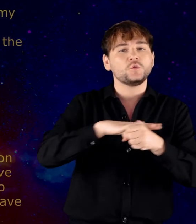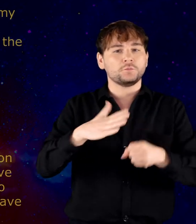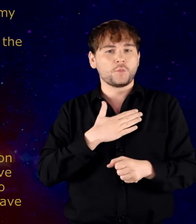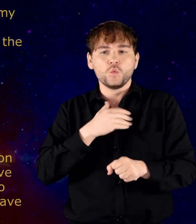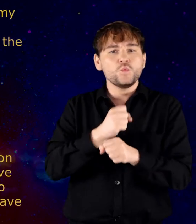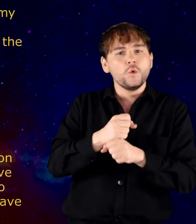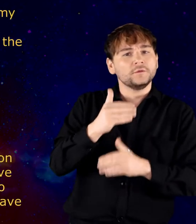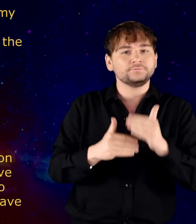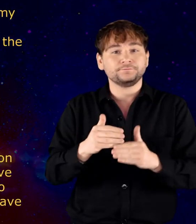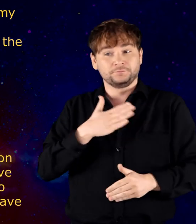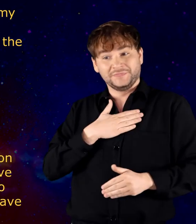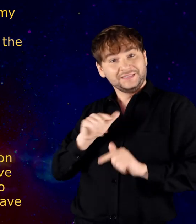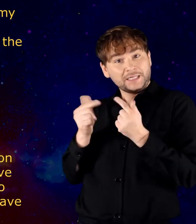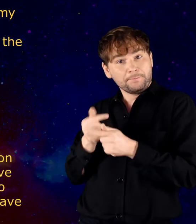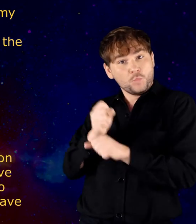and